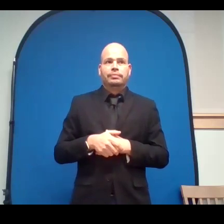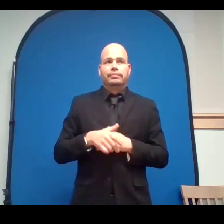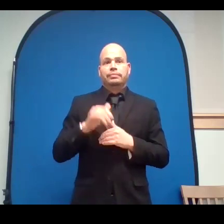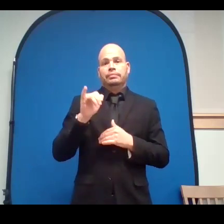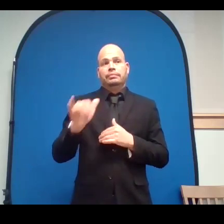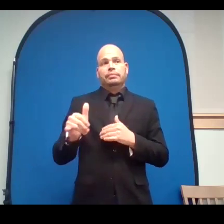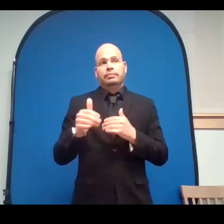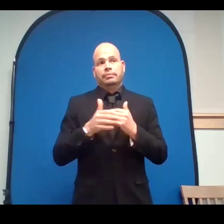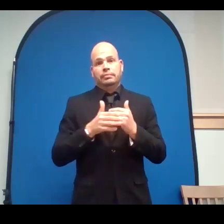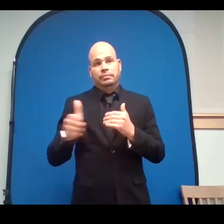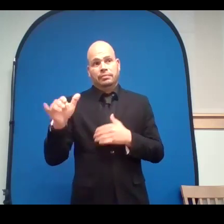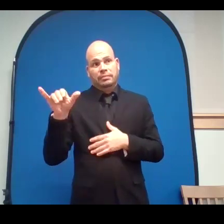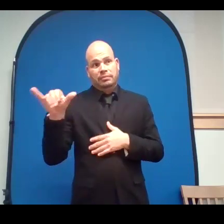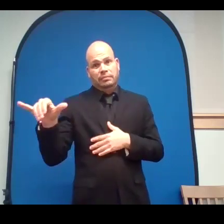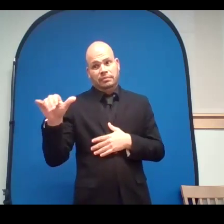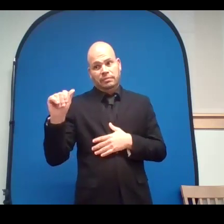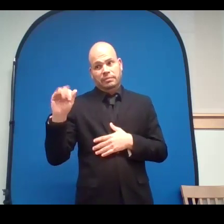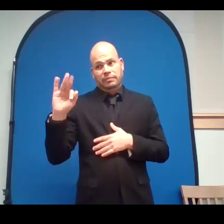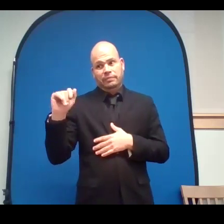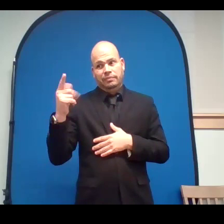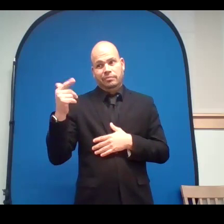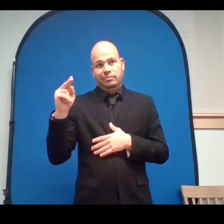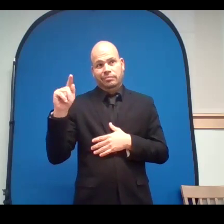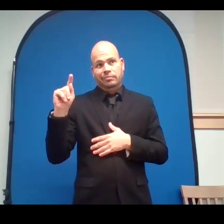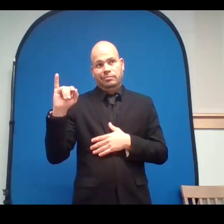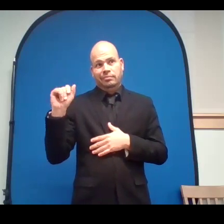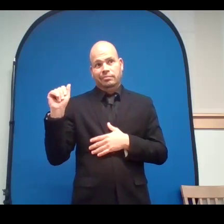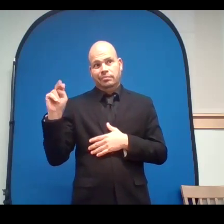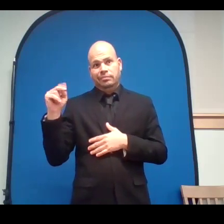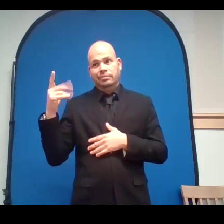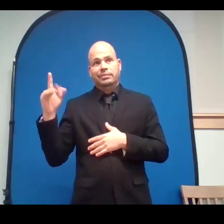partially coming back, but when then was moved into battalion as a